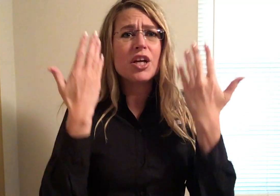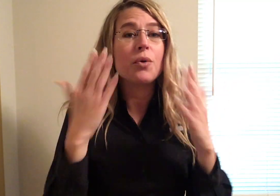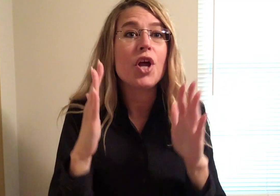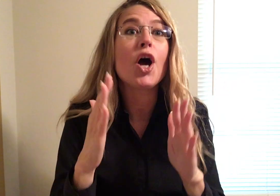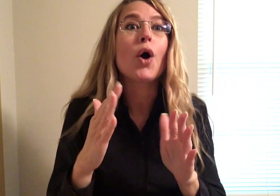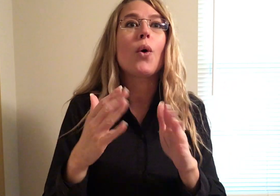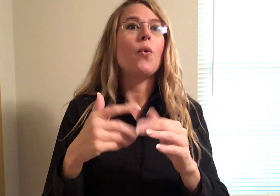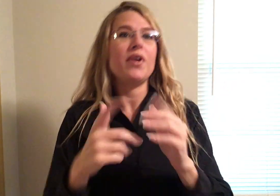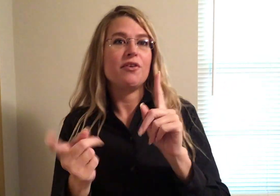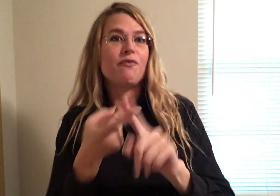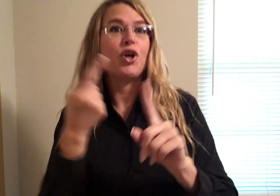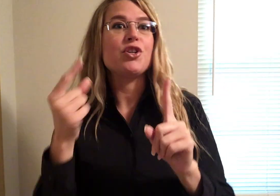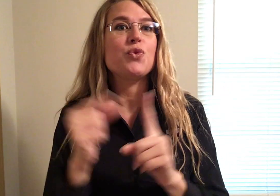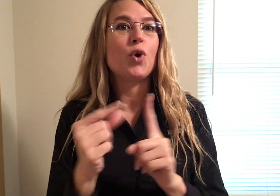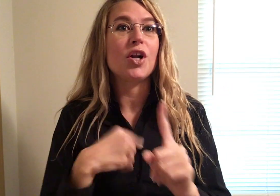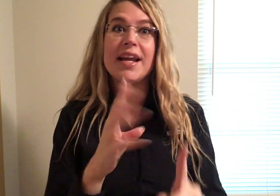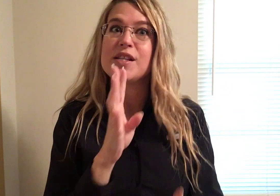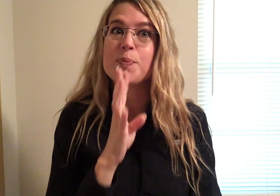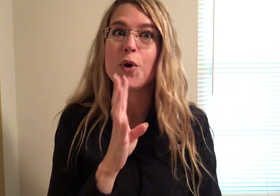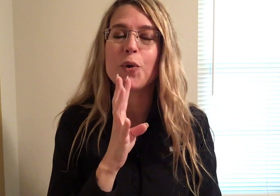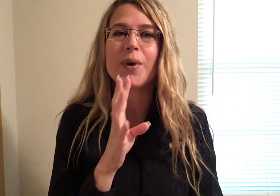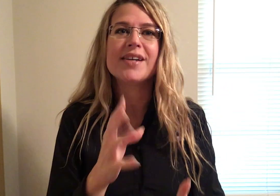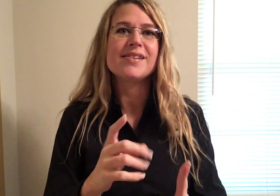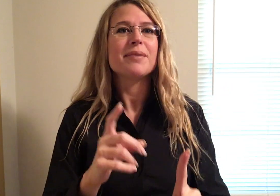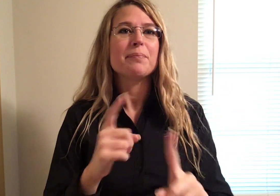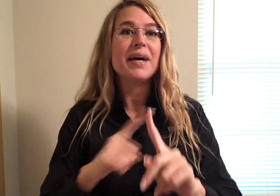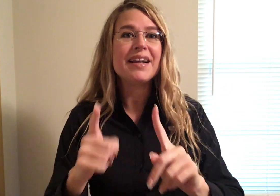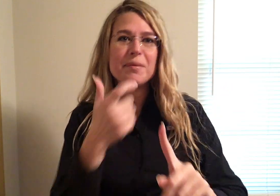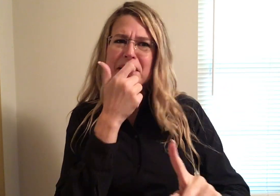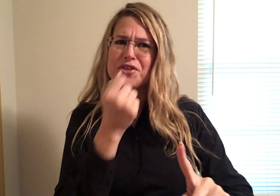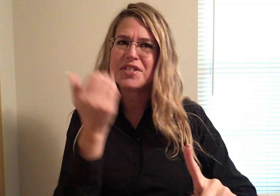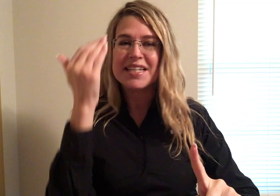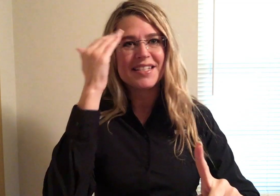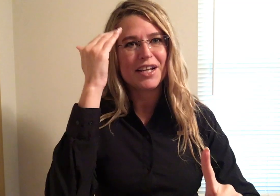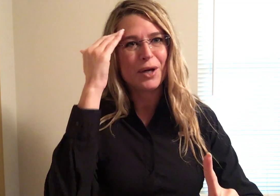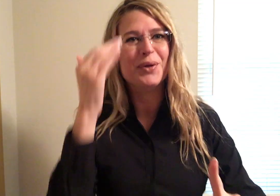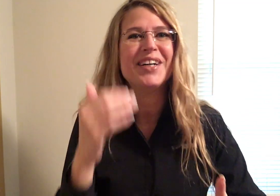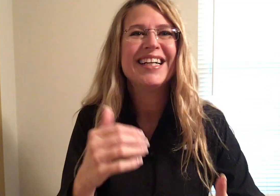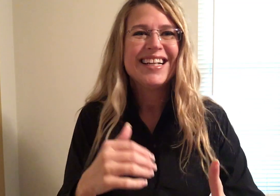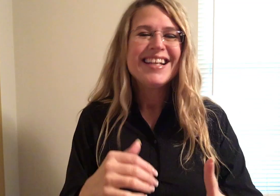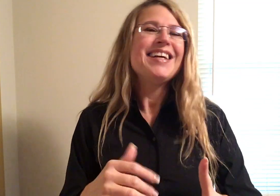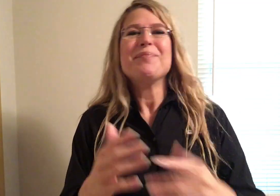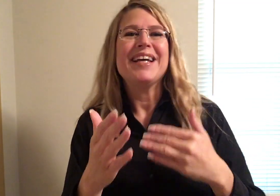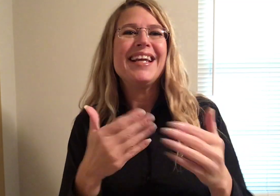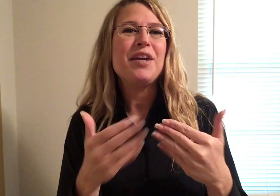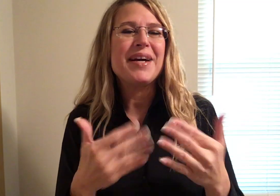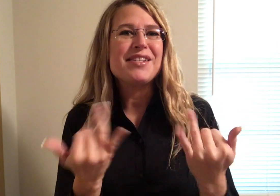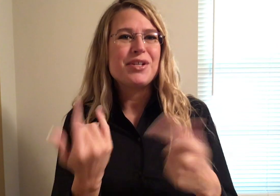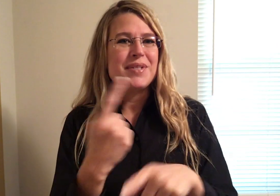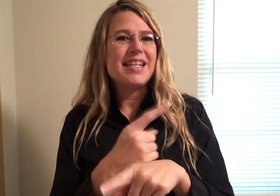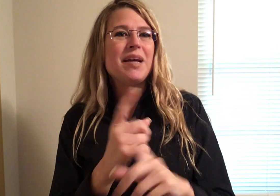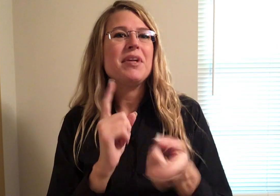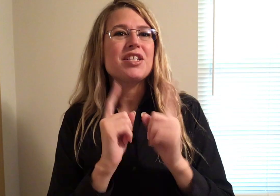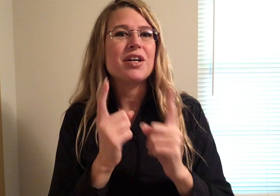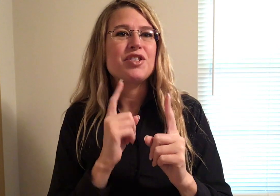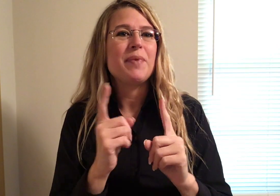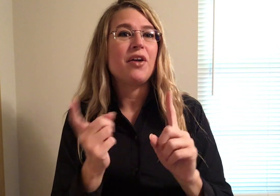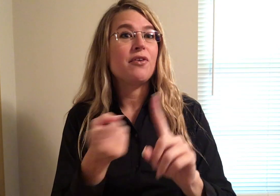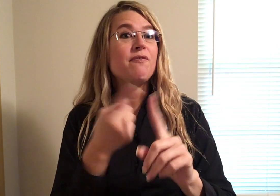don't know what the first word that I spoke was, but it'd be interesting to know. But anyway, so today I'm going to talk to you about the